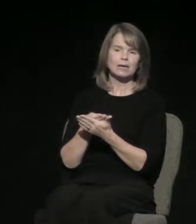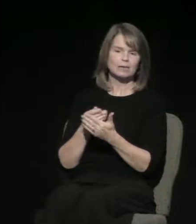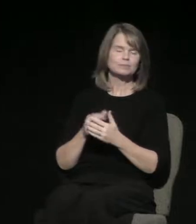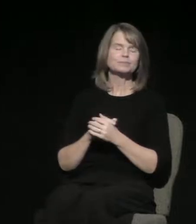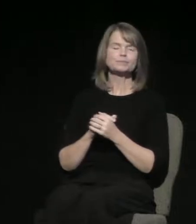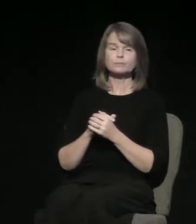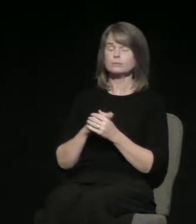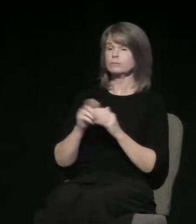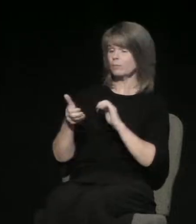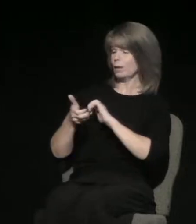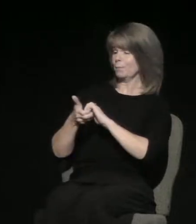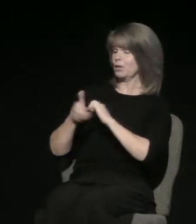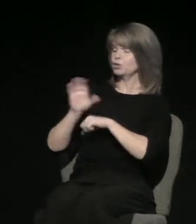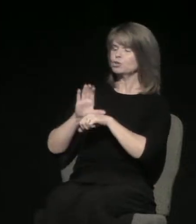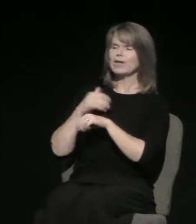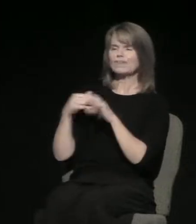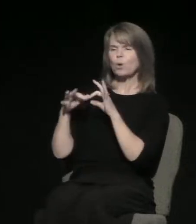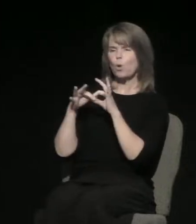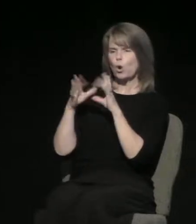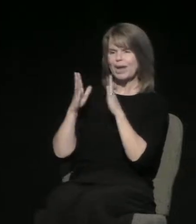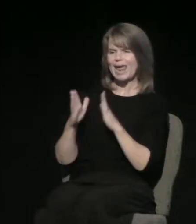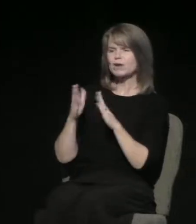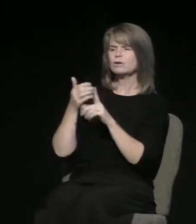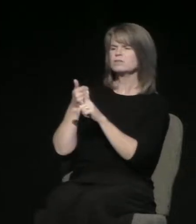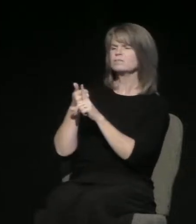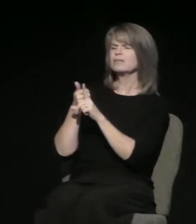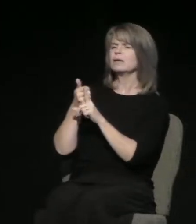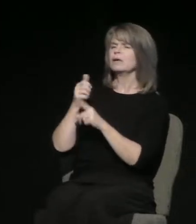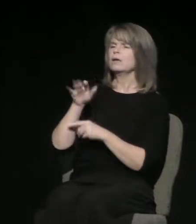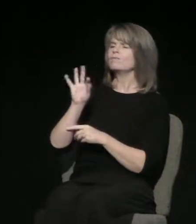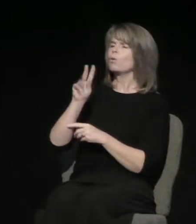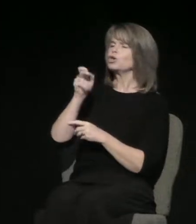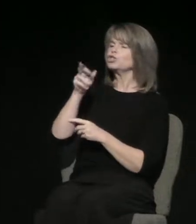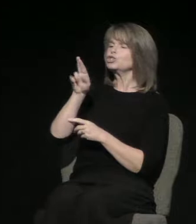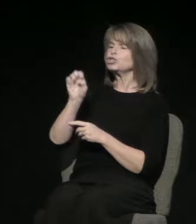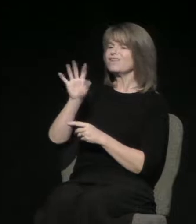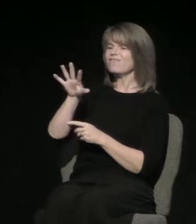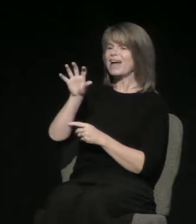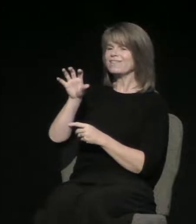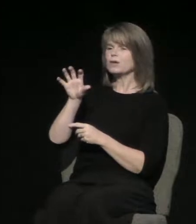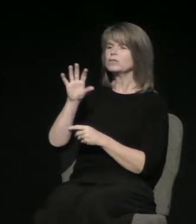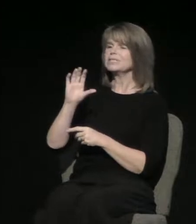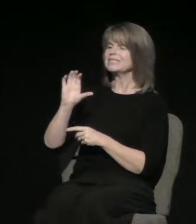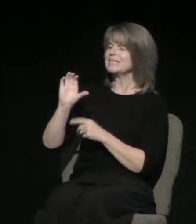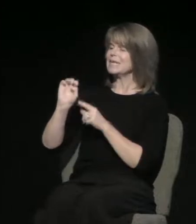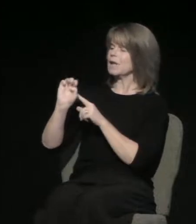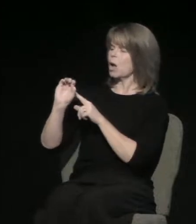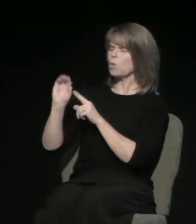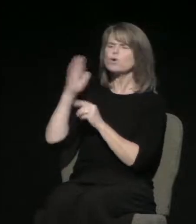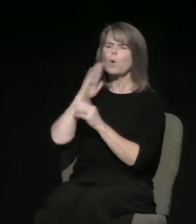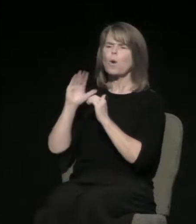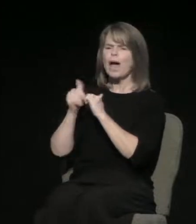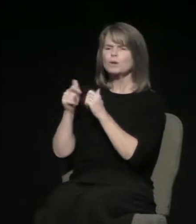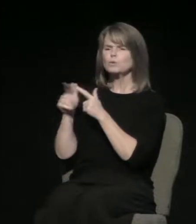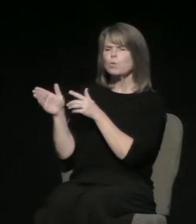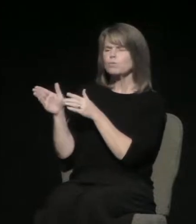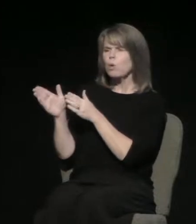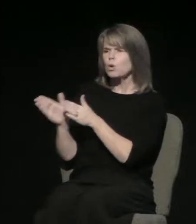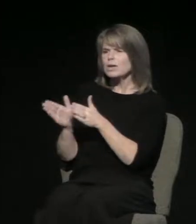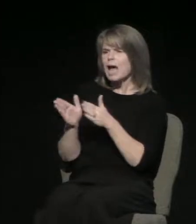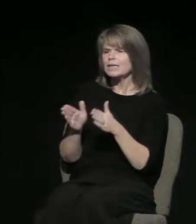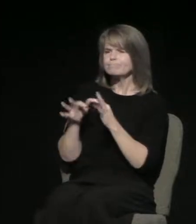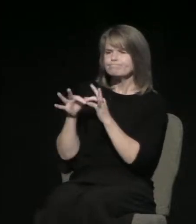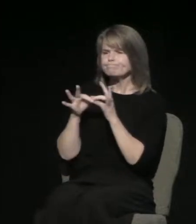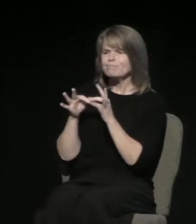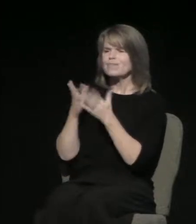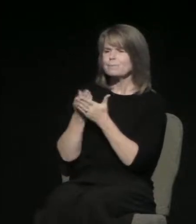Our partner church has a coordinator Who is a Fortune 500 CEO And he knows how to organize things And he's an old friend of